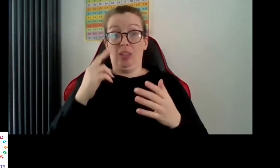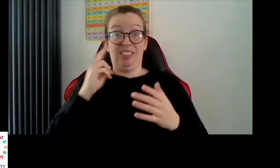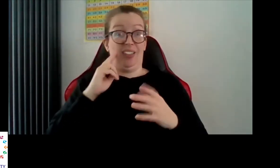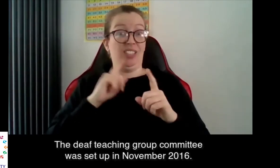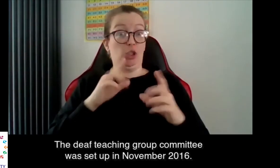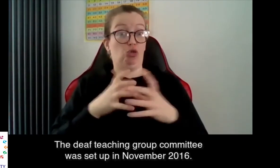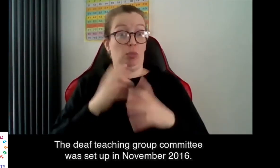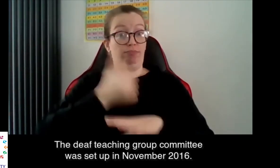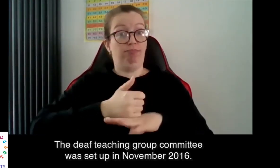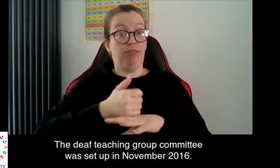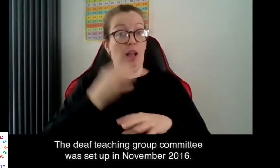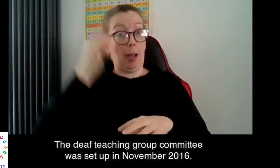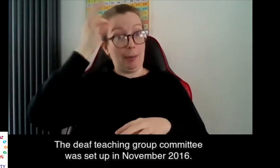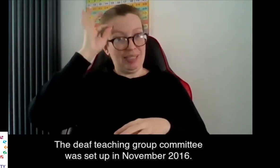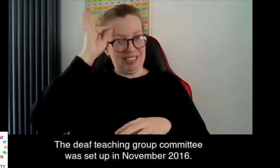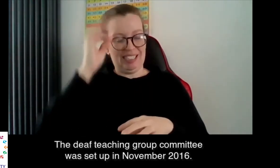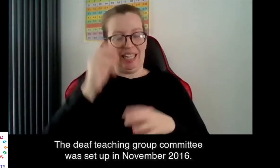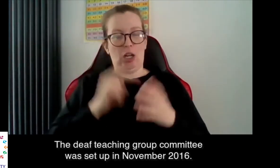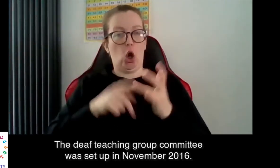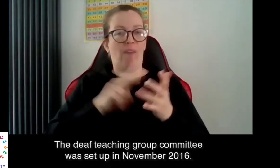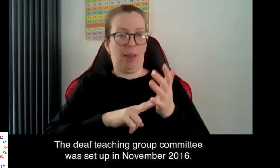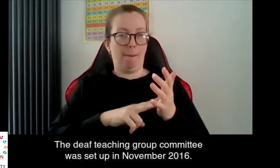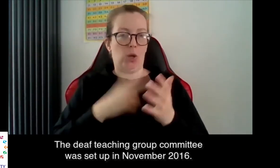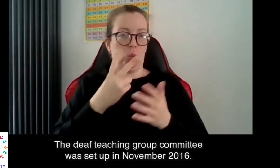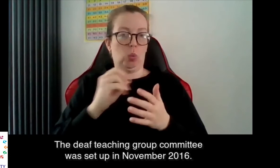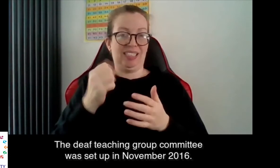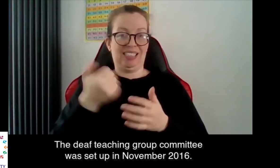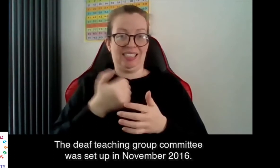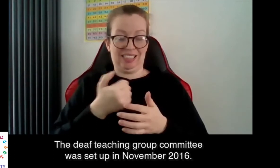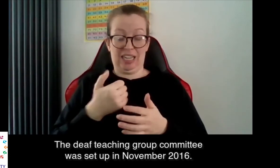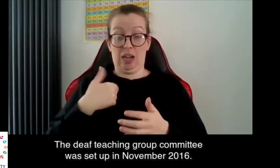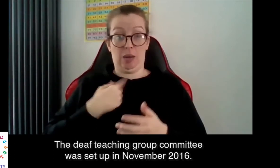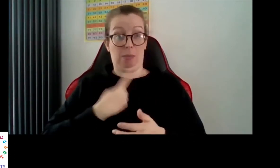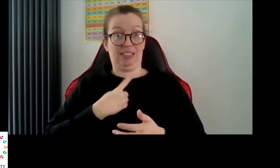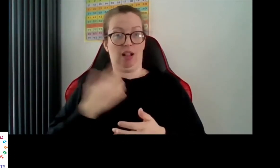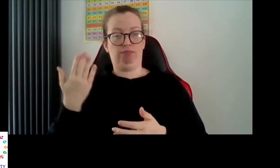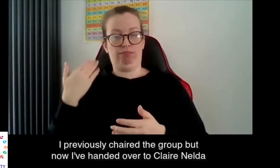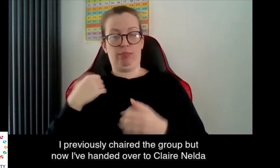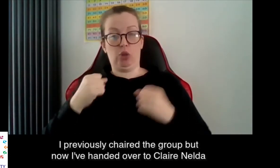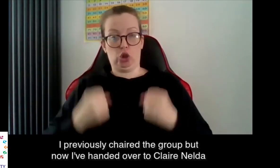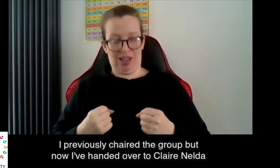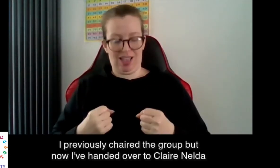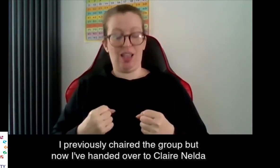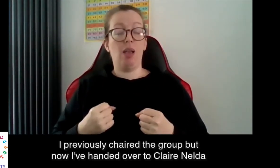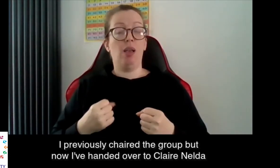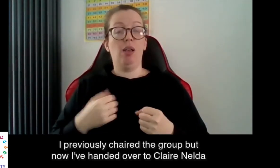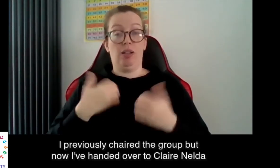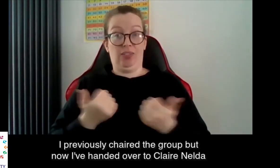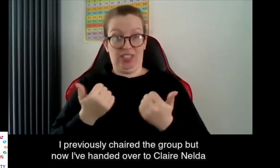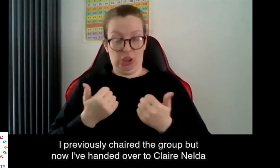The Deaf Teaching Group Committee was set up in November 2016. I previously chaired the group, but now